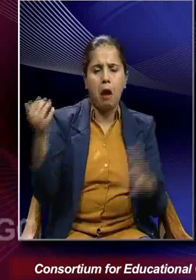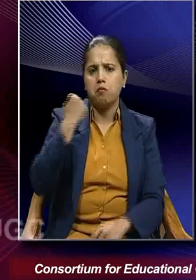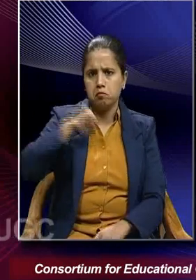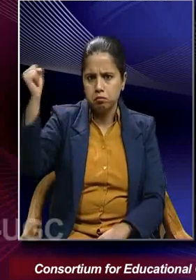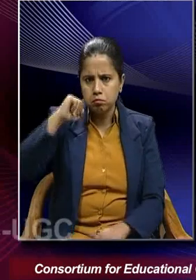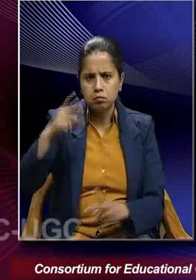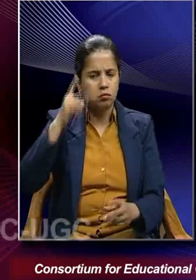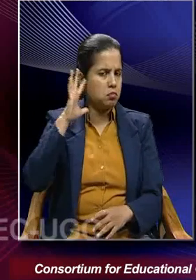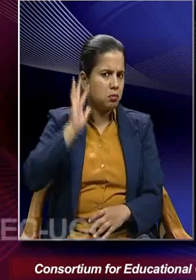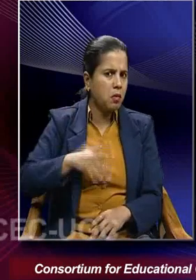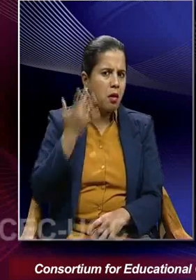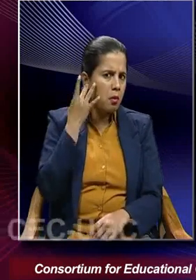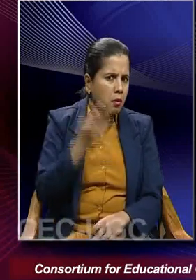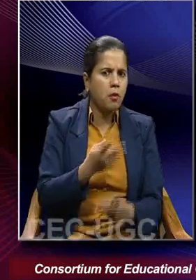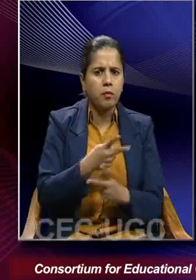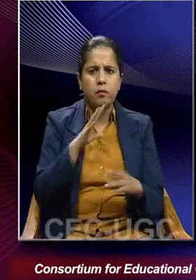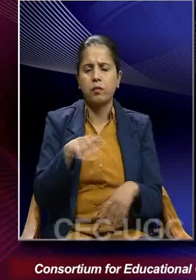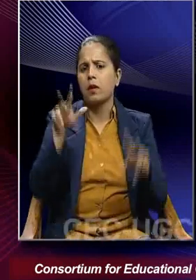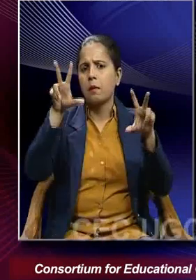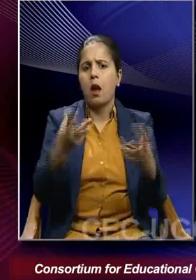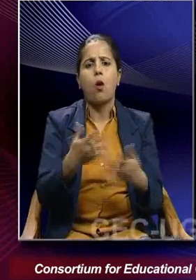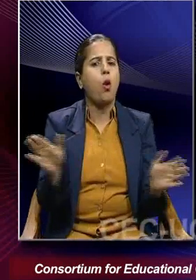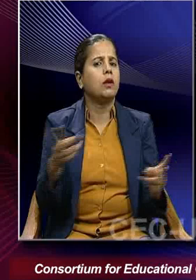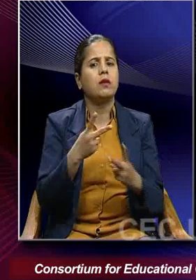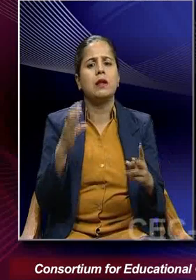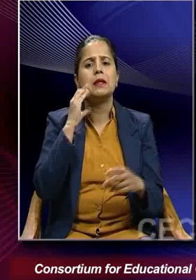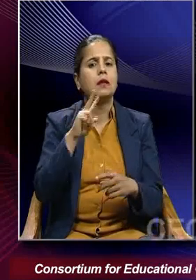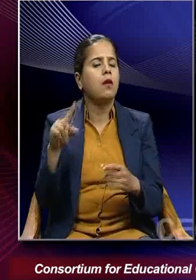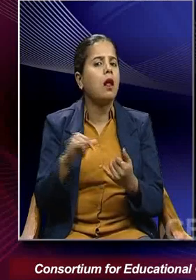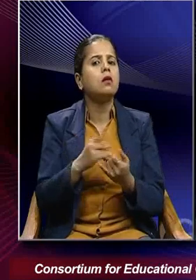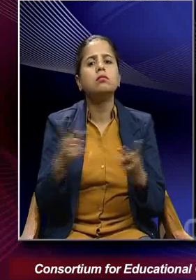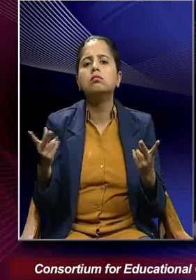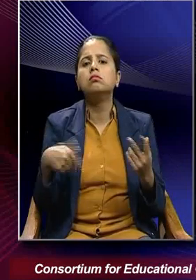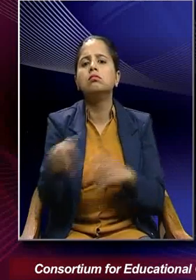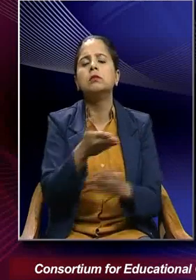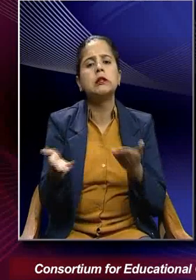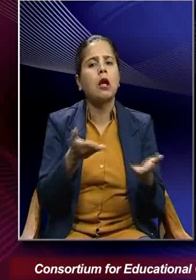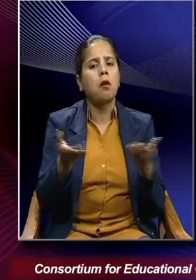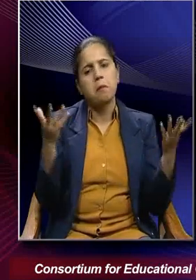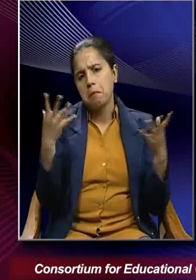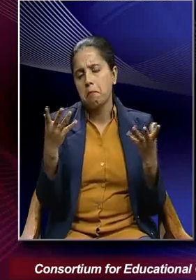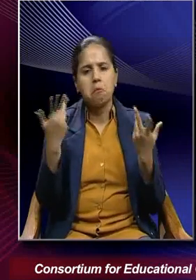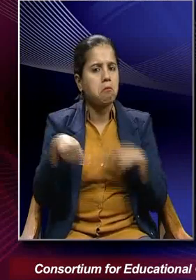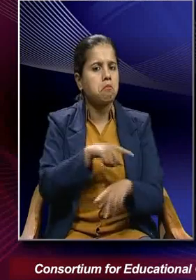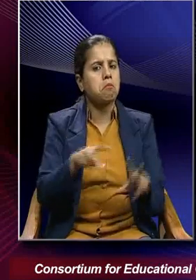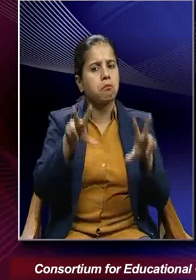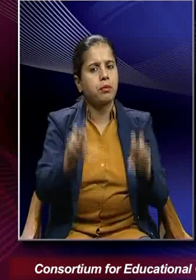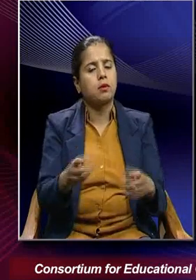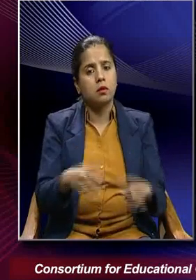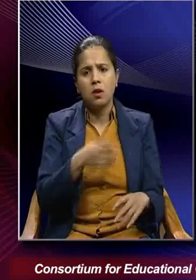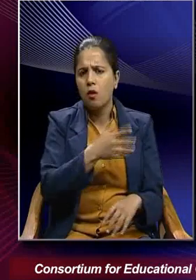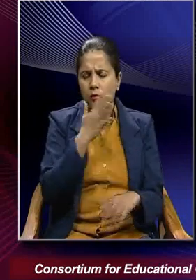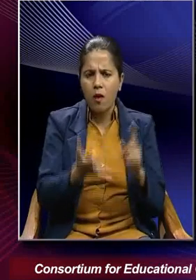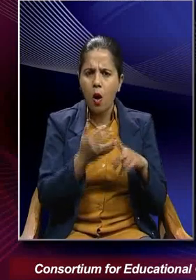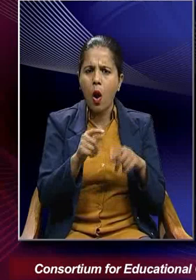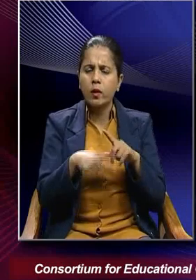and shutdown of all civil services that way. So we find that how he raised various kinds of tax funds